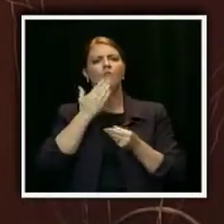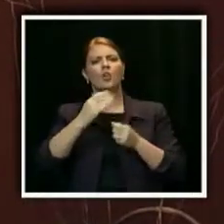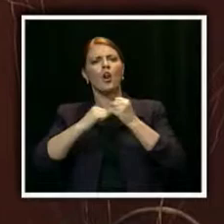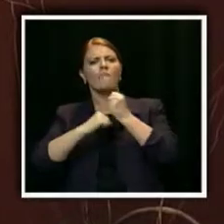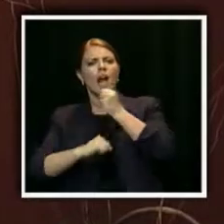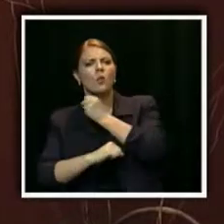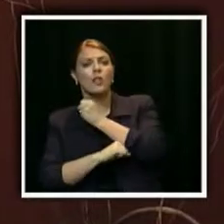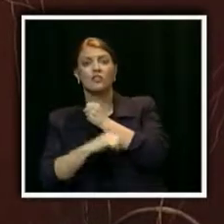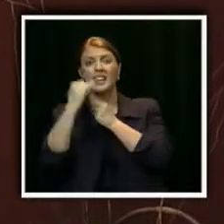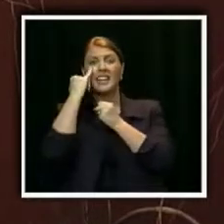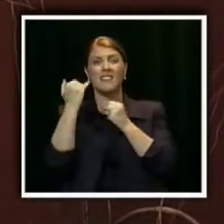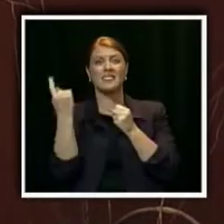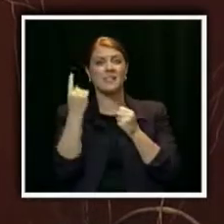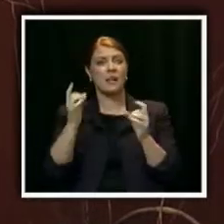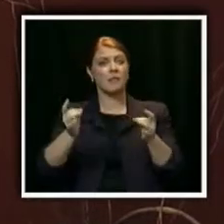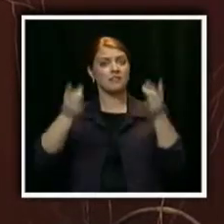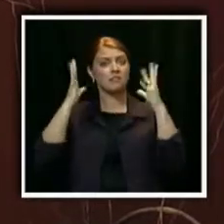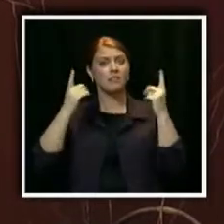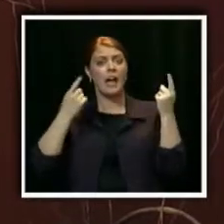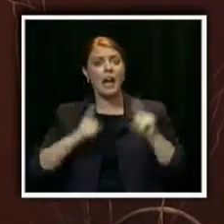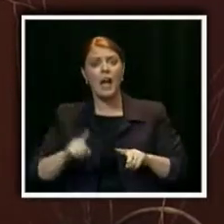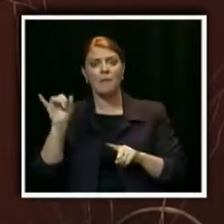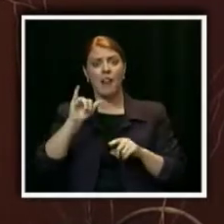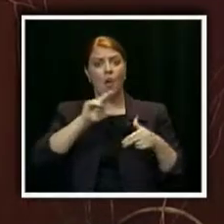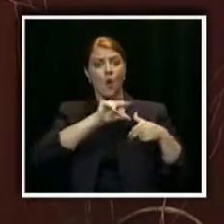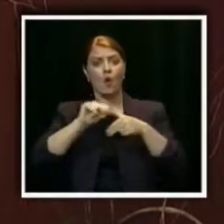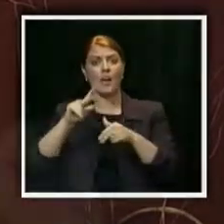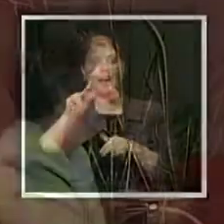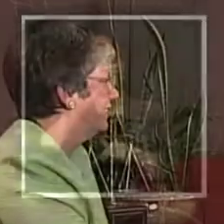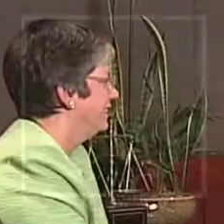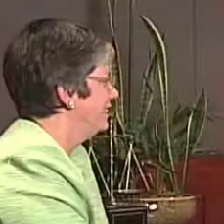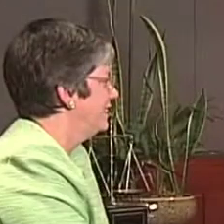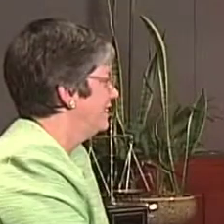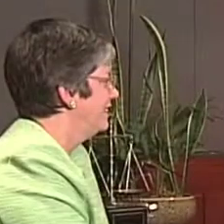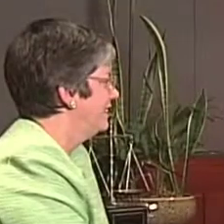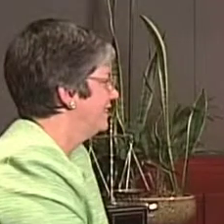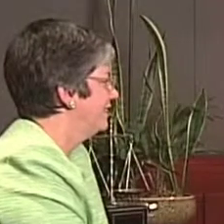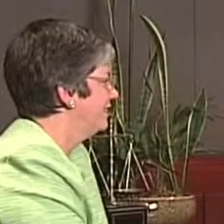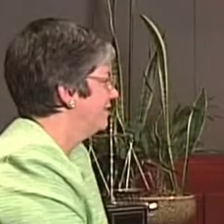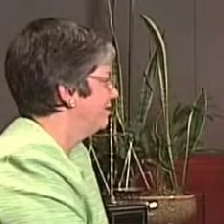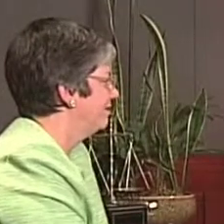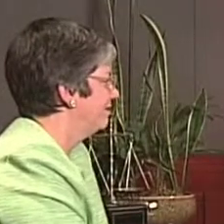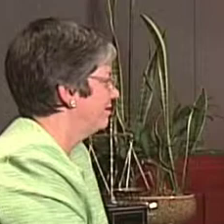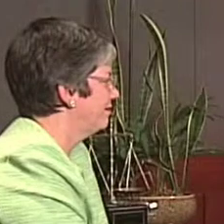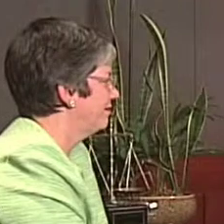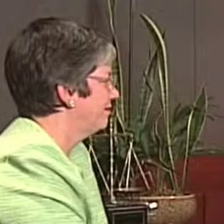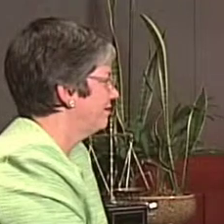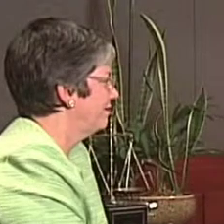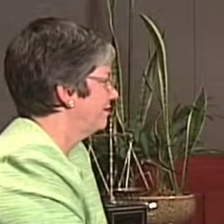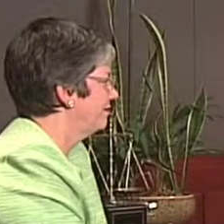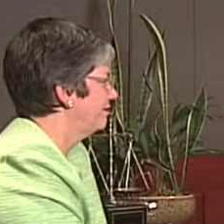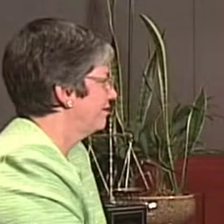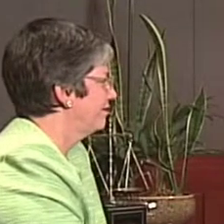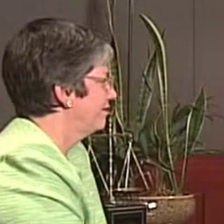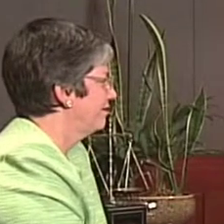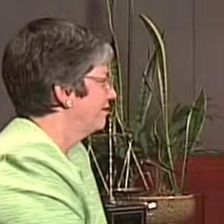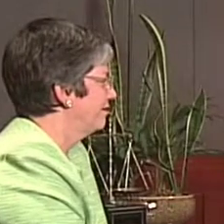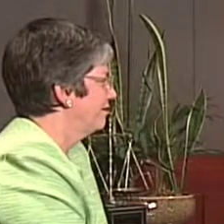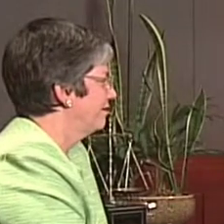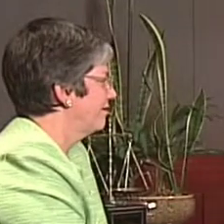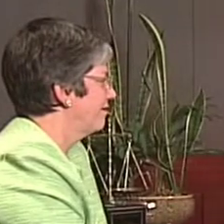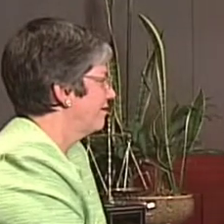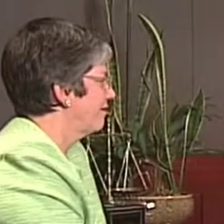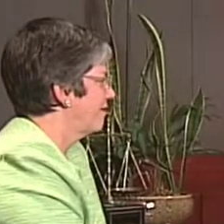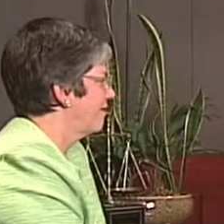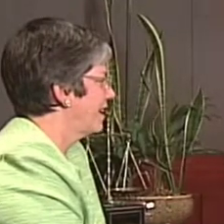the kind of catastrophic event like a Katrina or a Rita. There's another sign that I would like to teach the